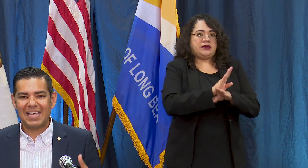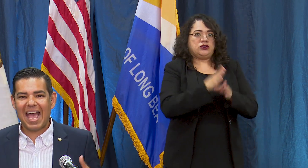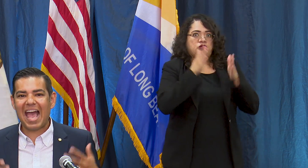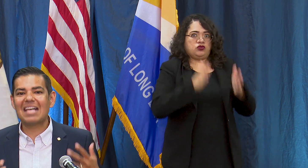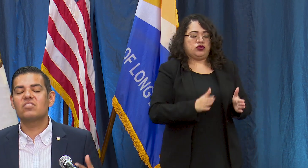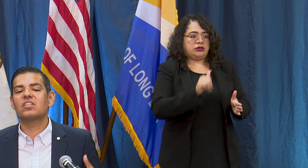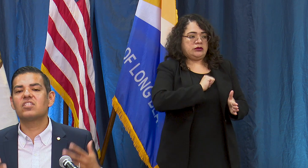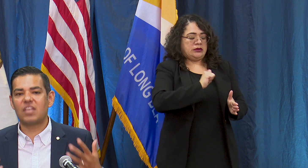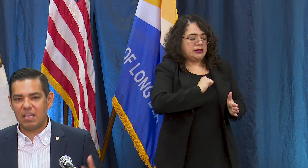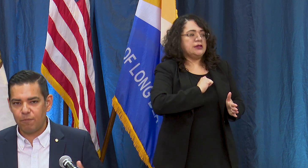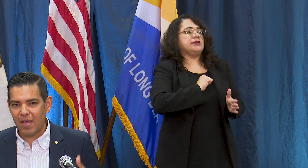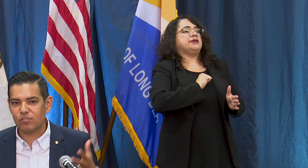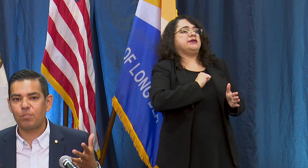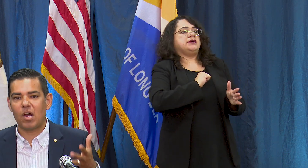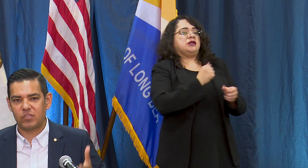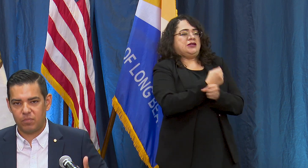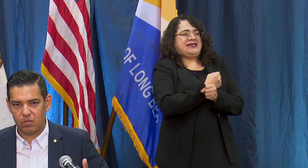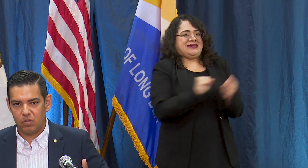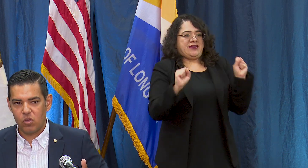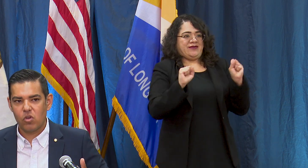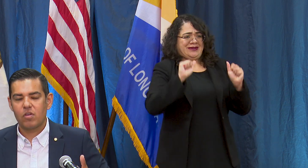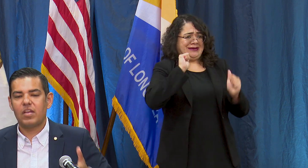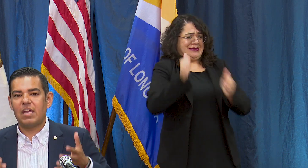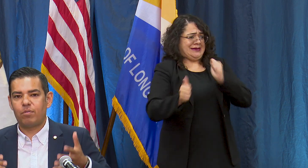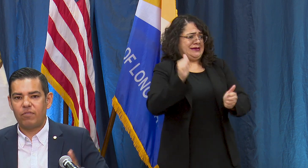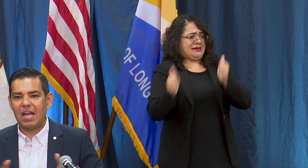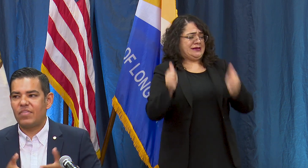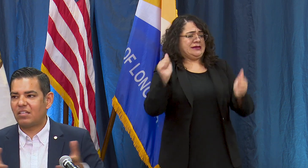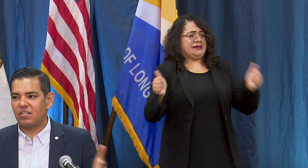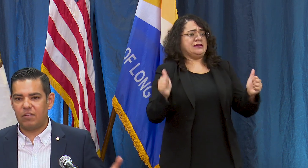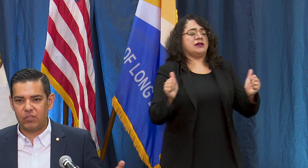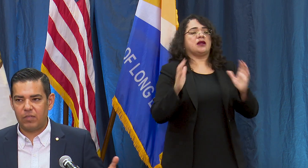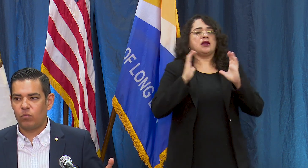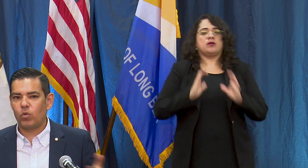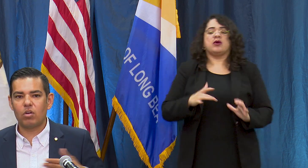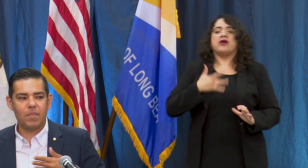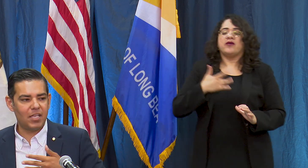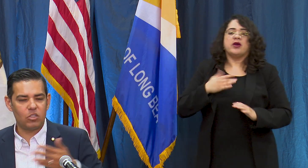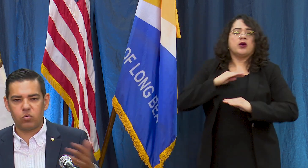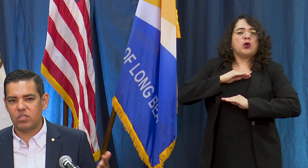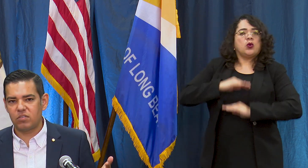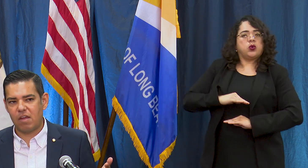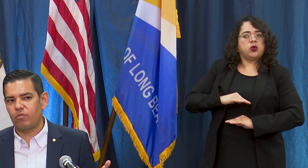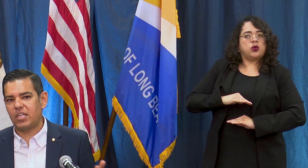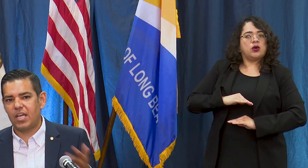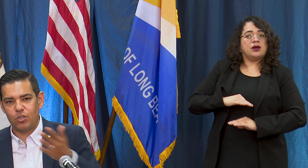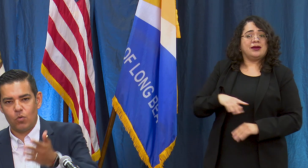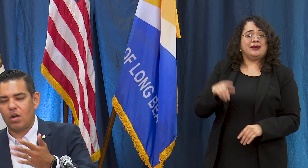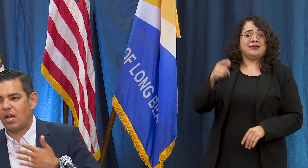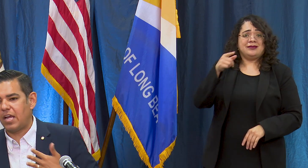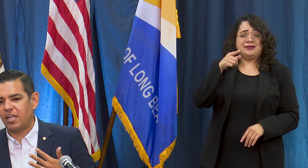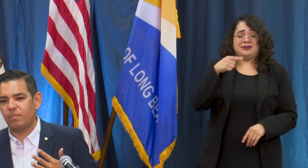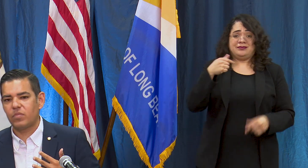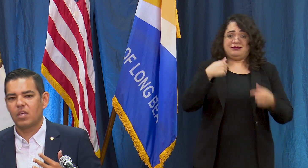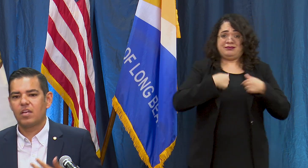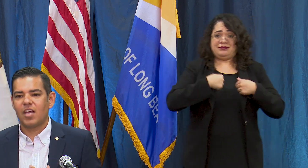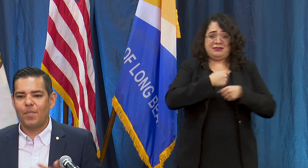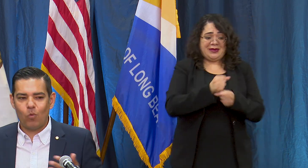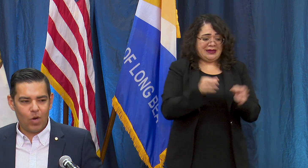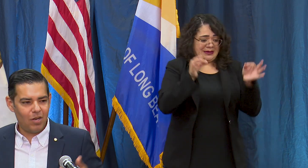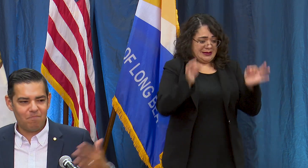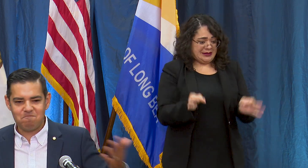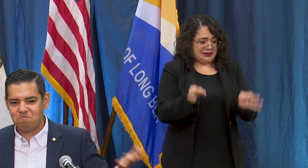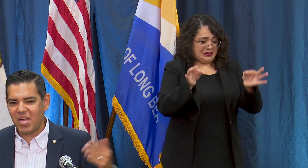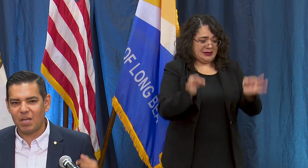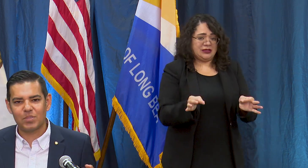to be as safe as possible and provide that safety. We are making choices every day, you are, I am,